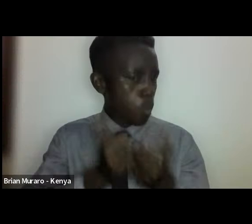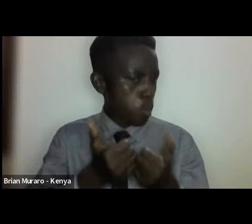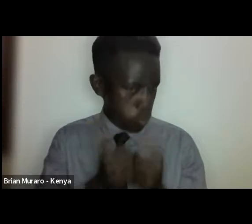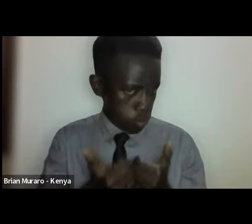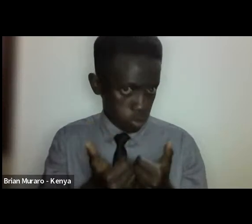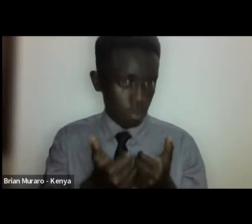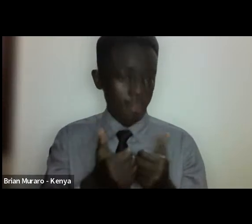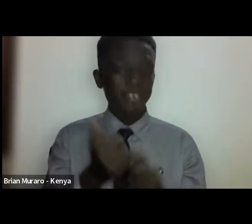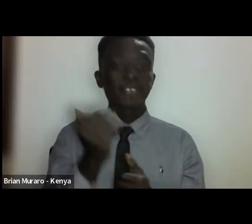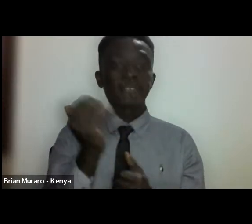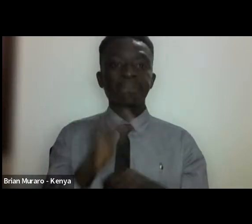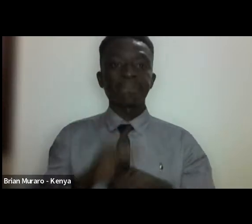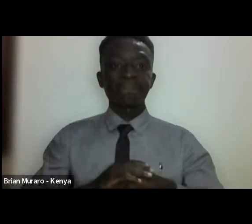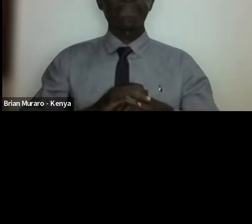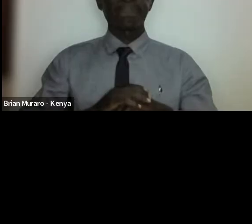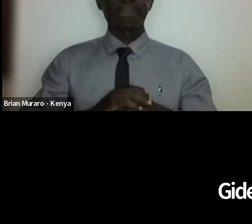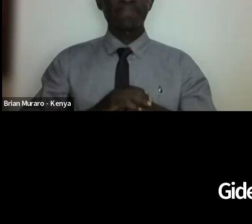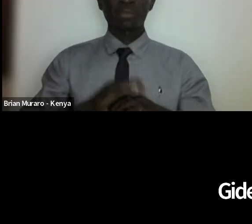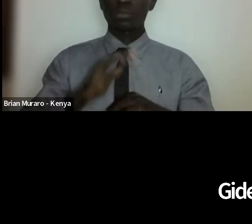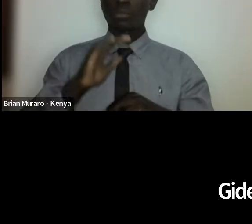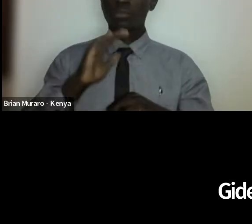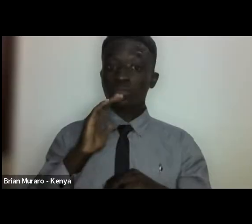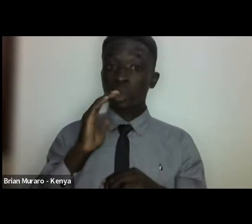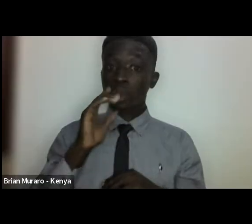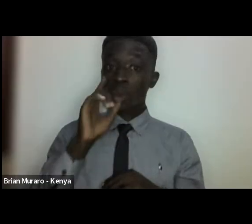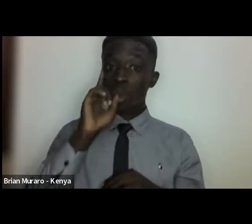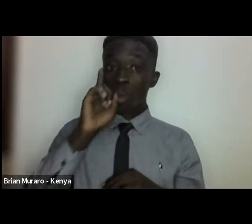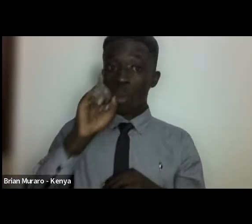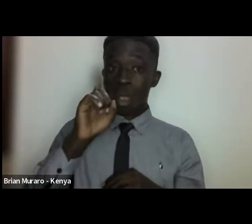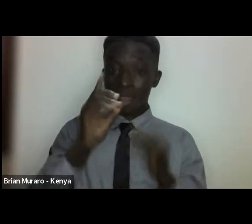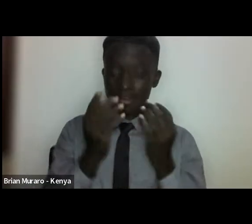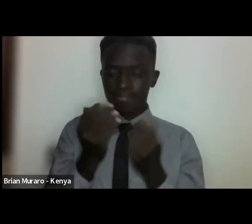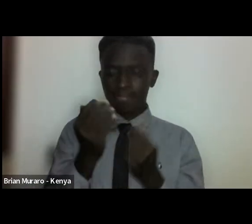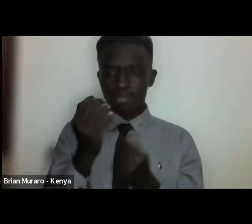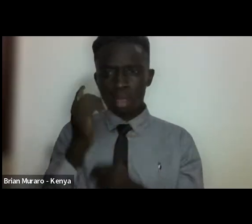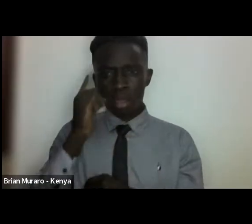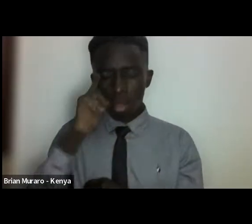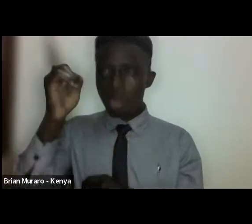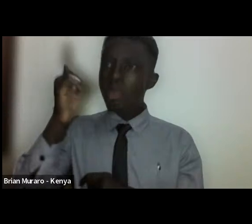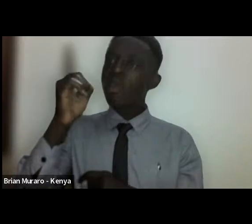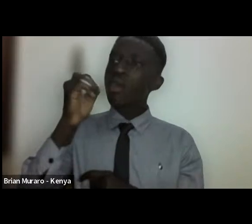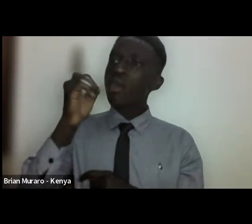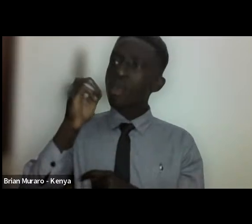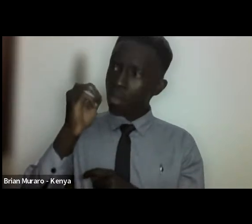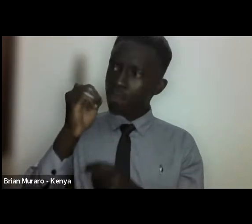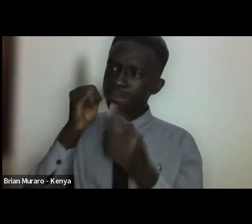one of the interventions has been universal design for learning.